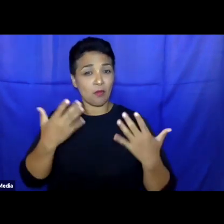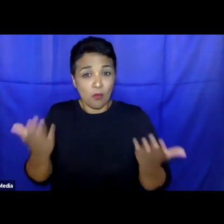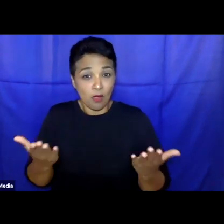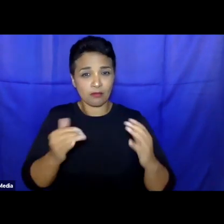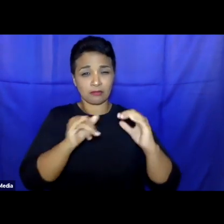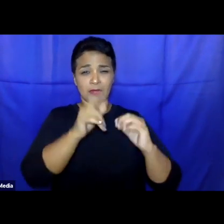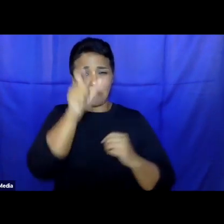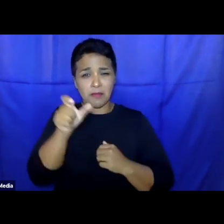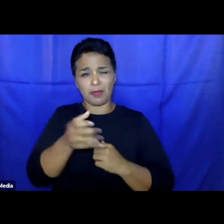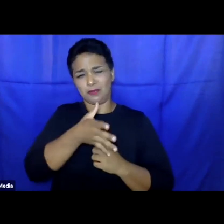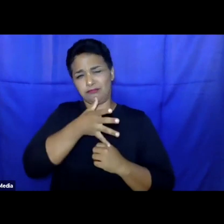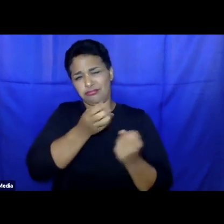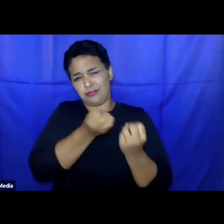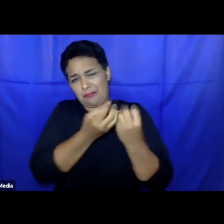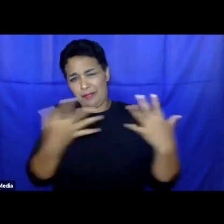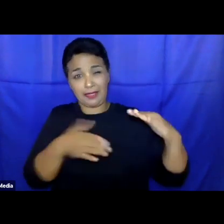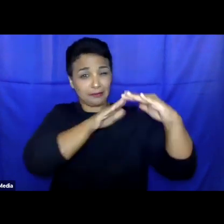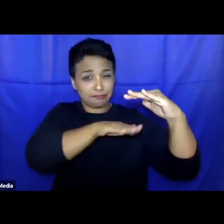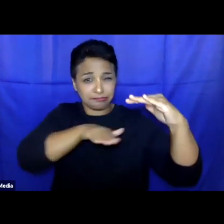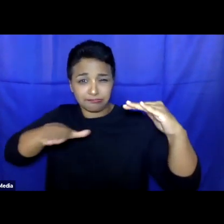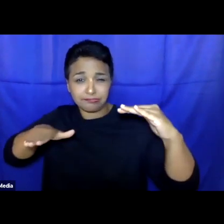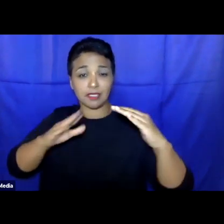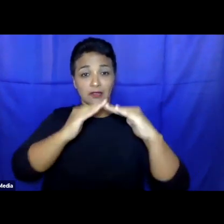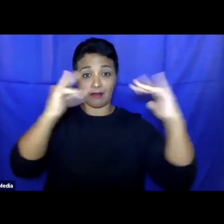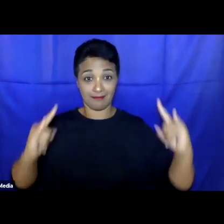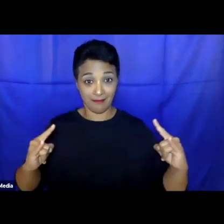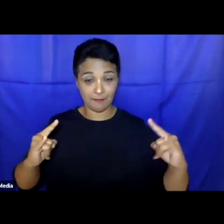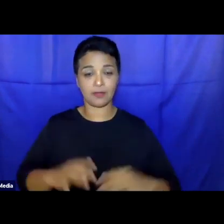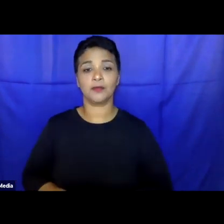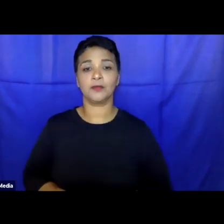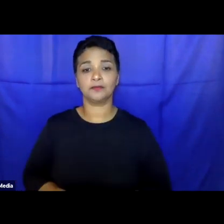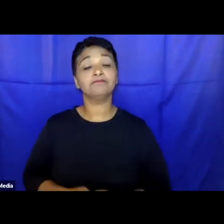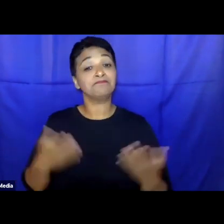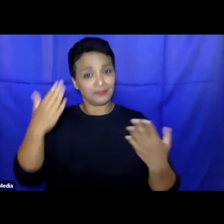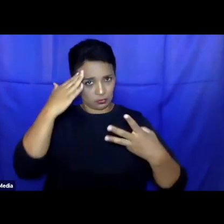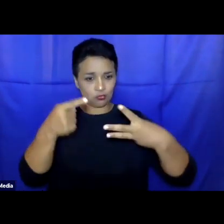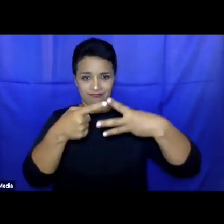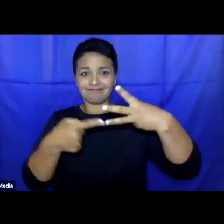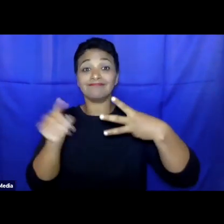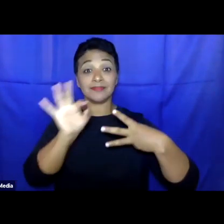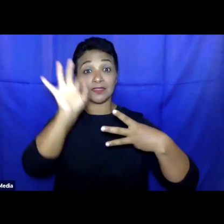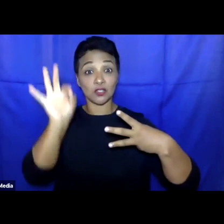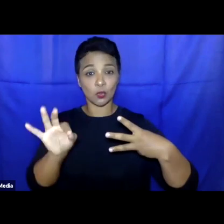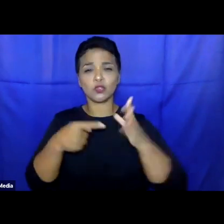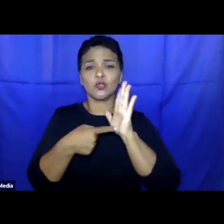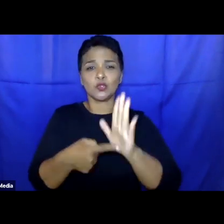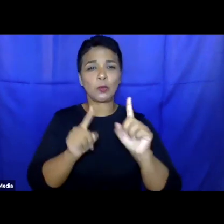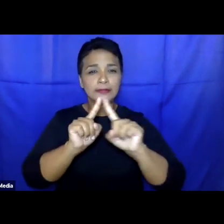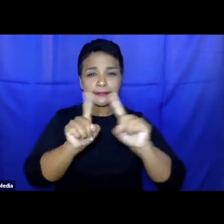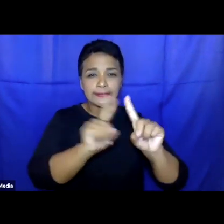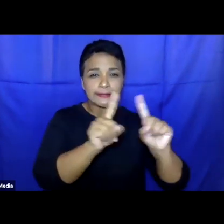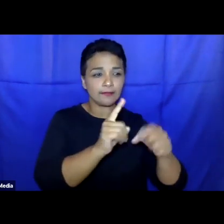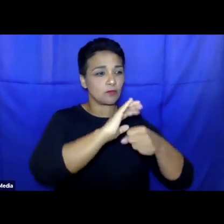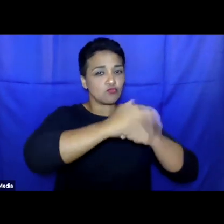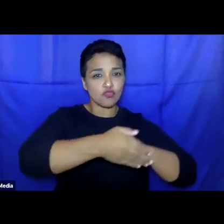Sea. Now, these three questions illustrate the multi-layered nature of the type of protections that are sought, and the